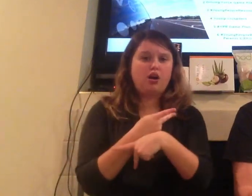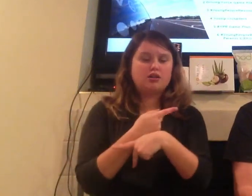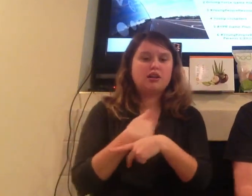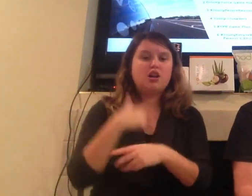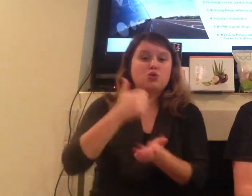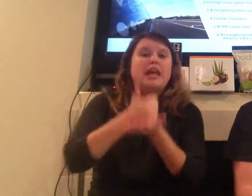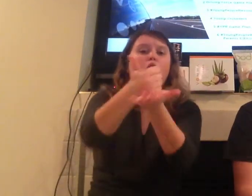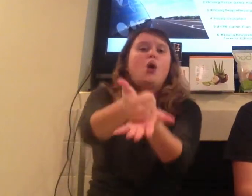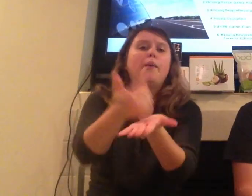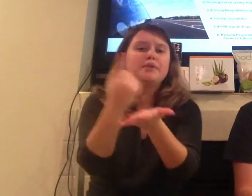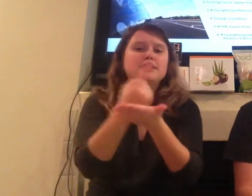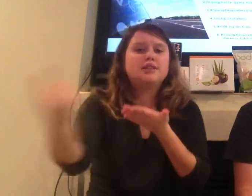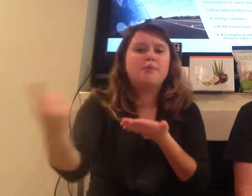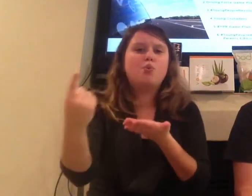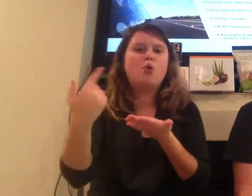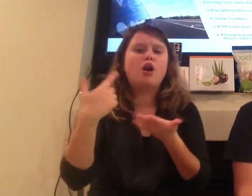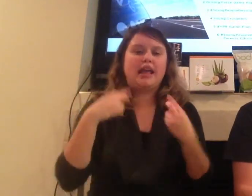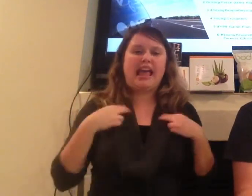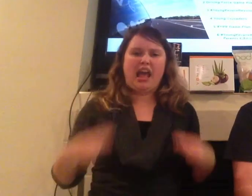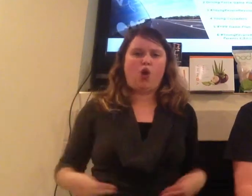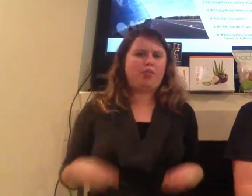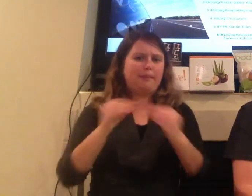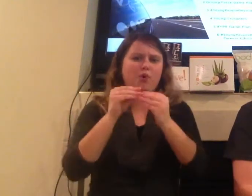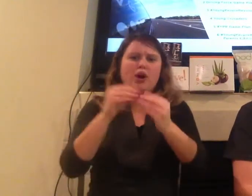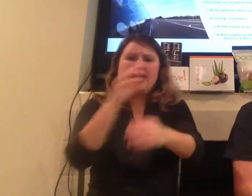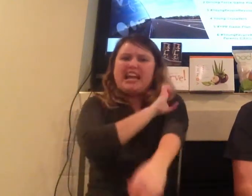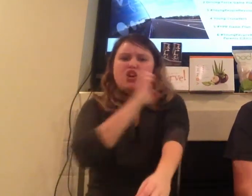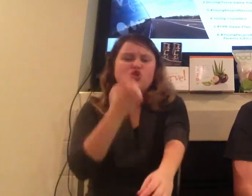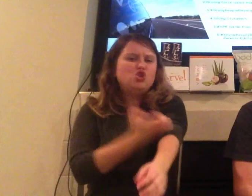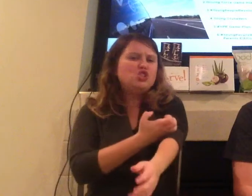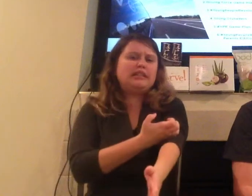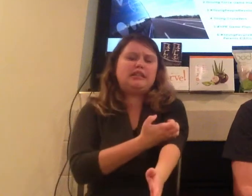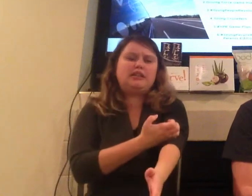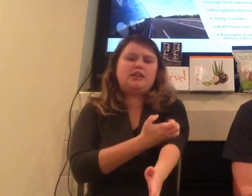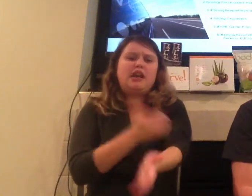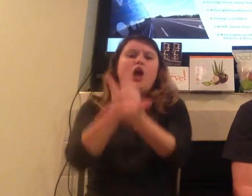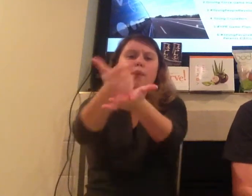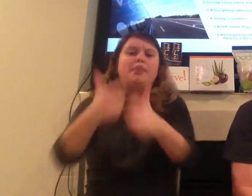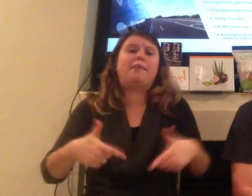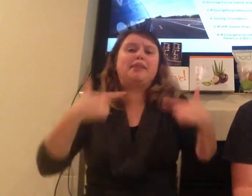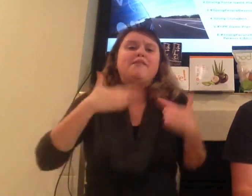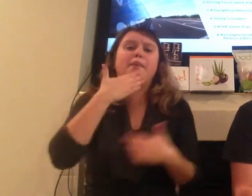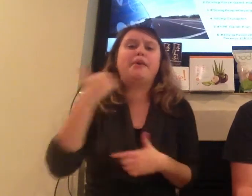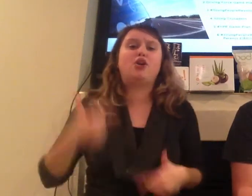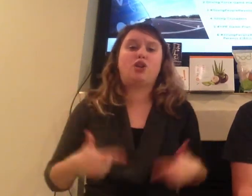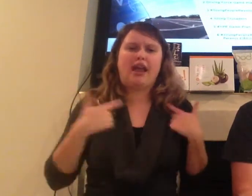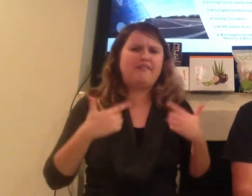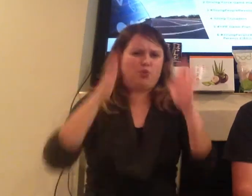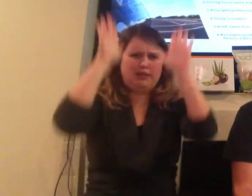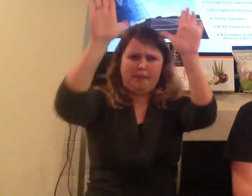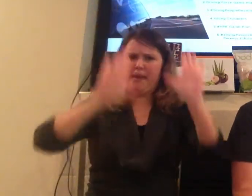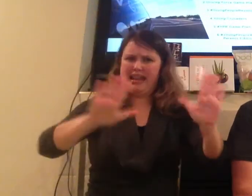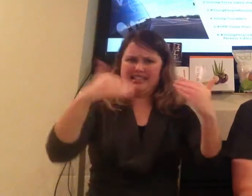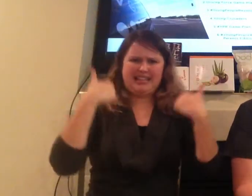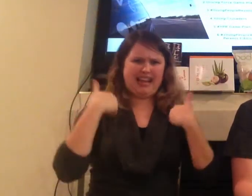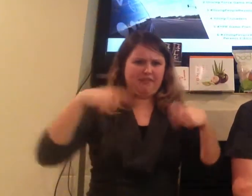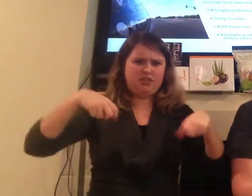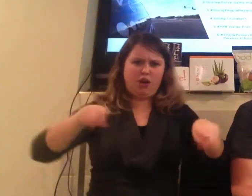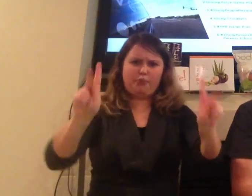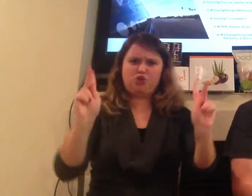life, full of more healthy energy, it was just amazing to have this opportunity.